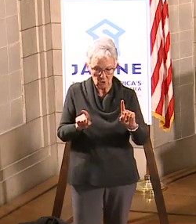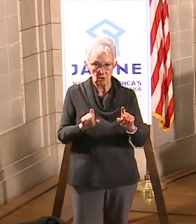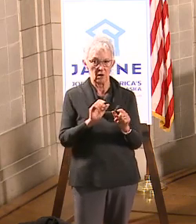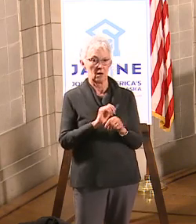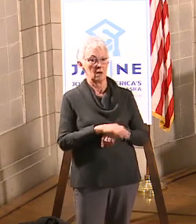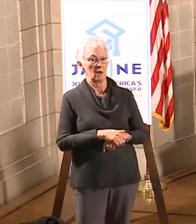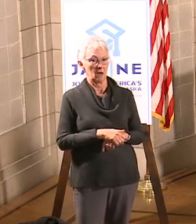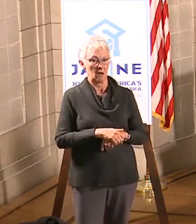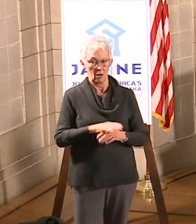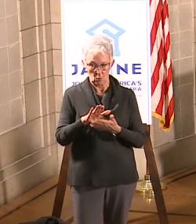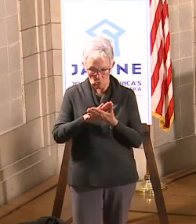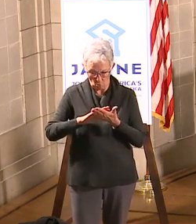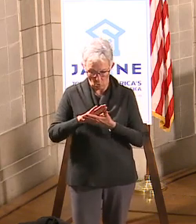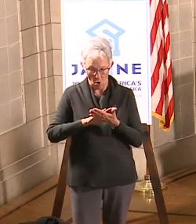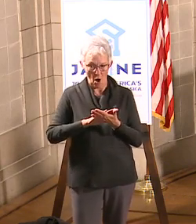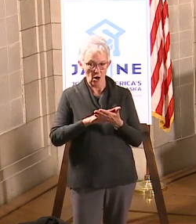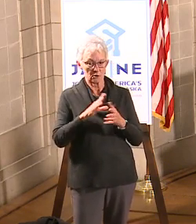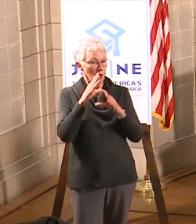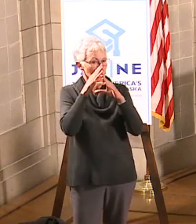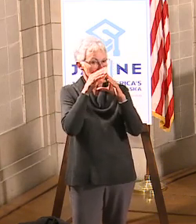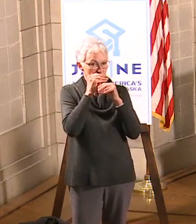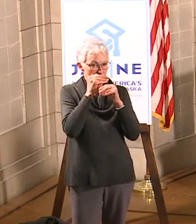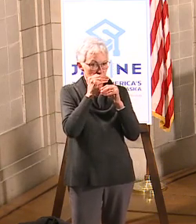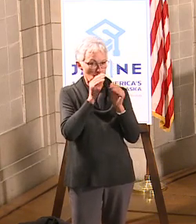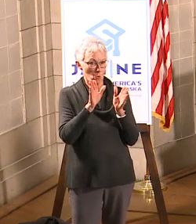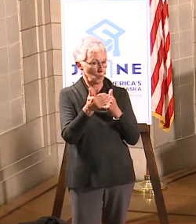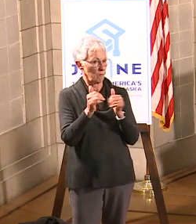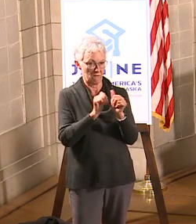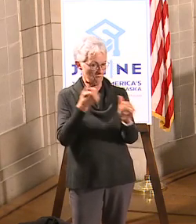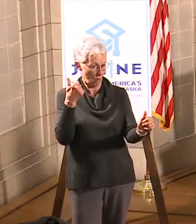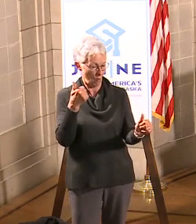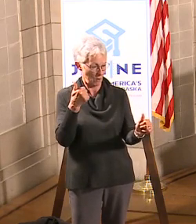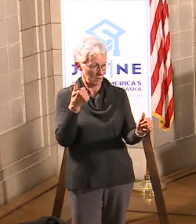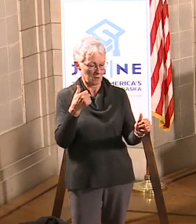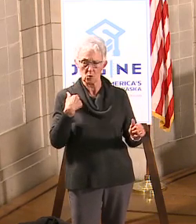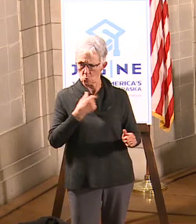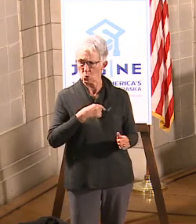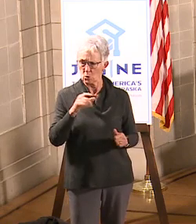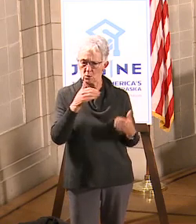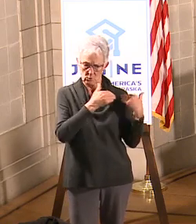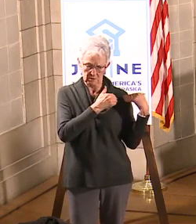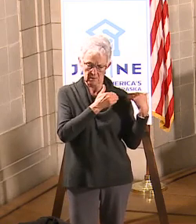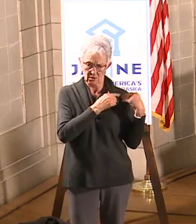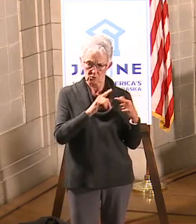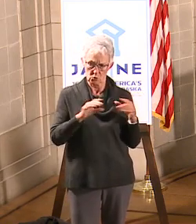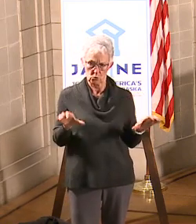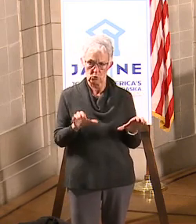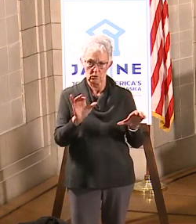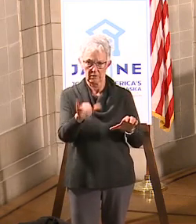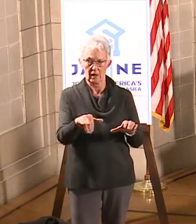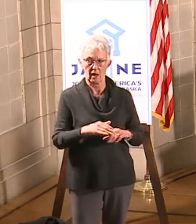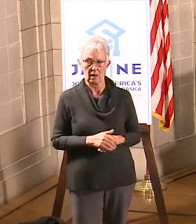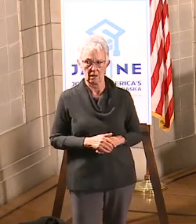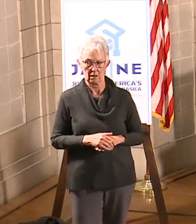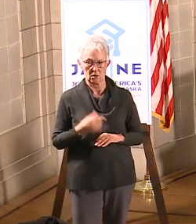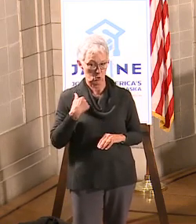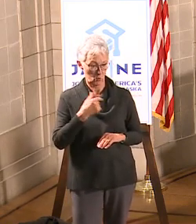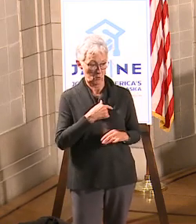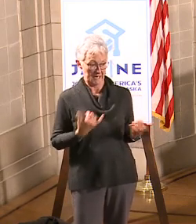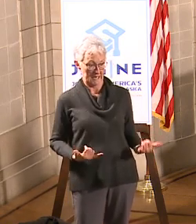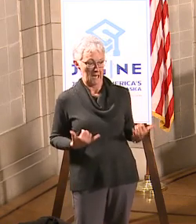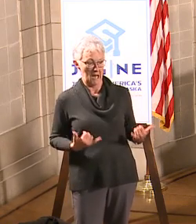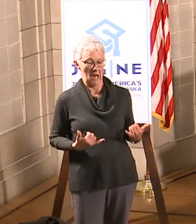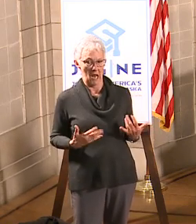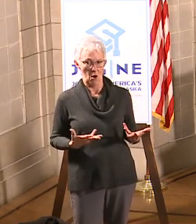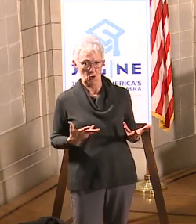close contact, and other confined spaces. There is no doubt we are living in extremely